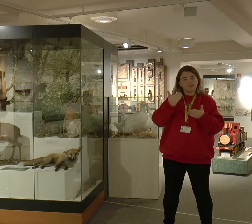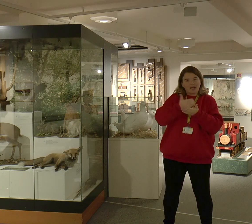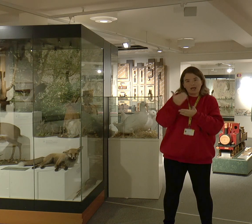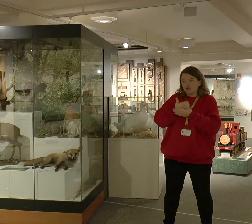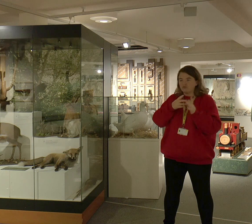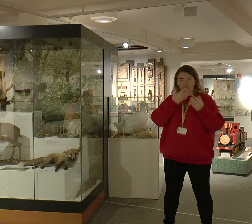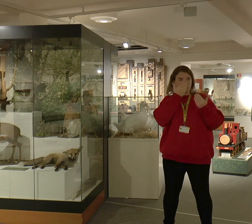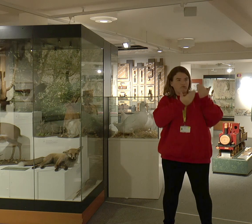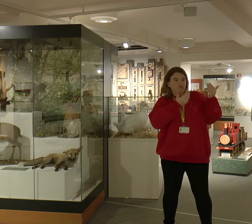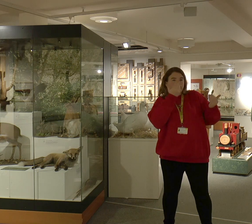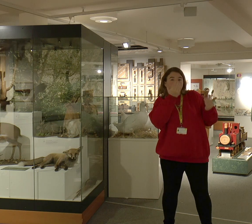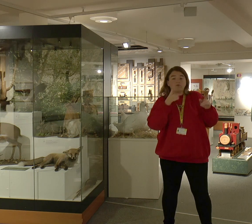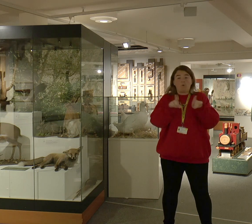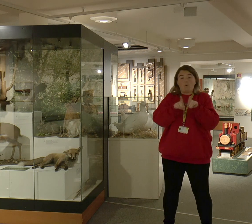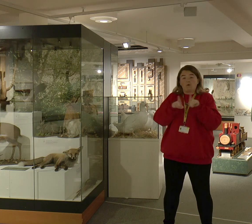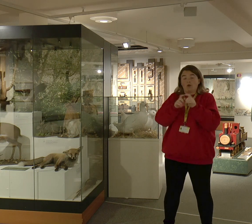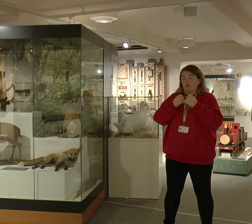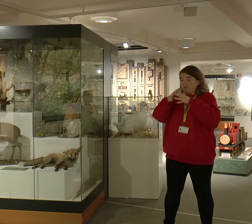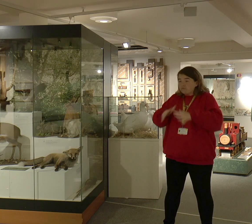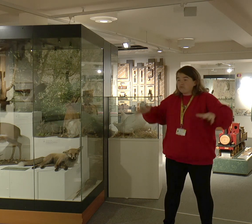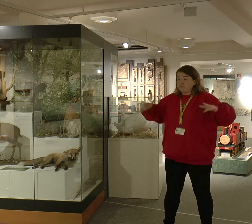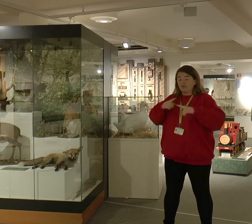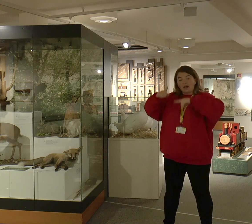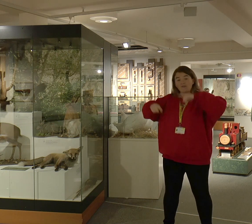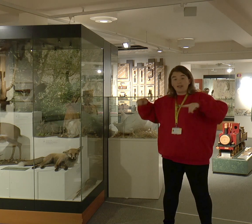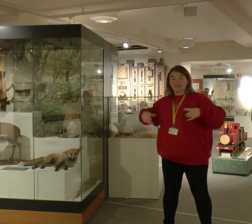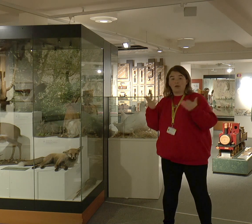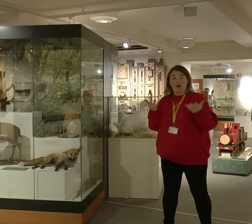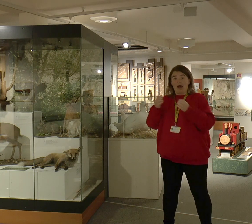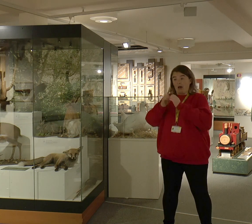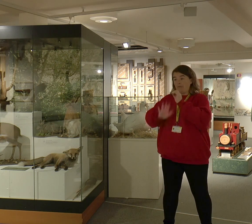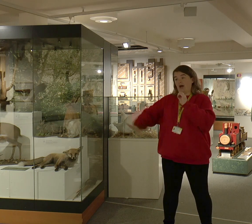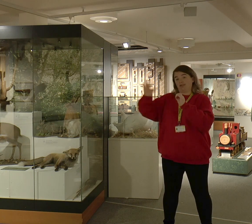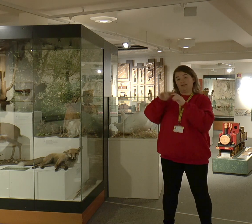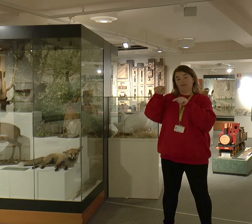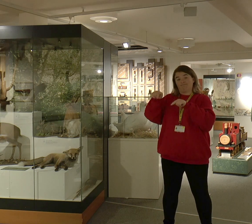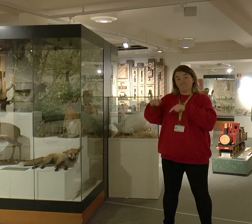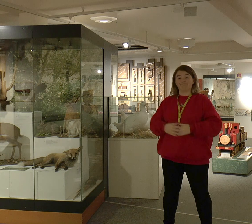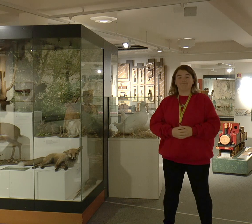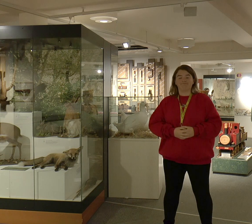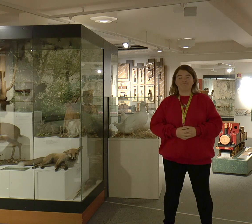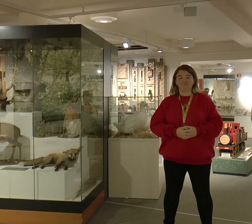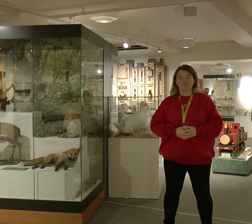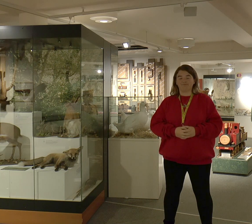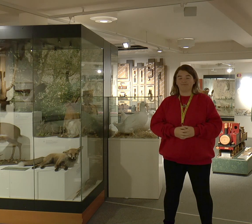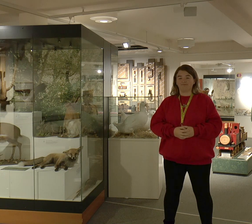the museum's collection within their displays, but also reflect the diverse audience in Aylesbury and